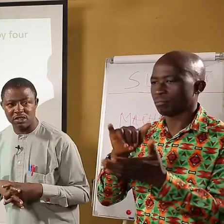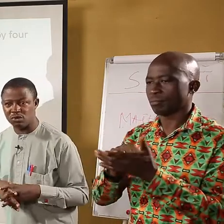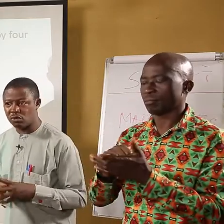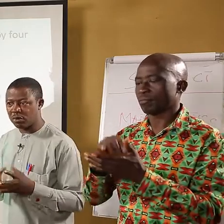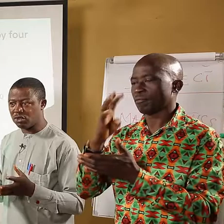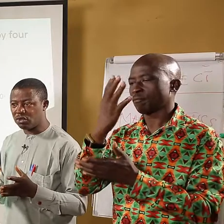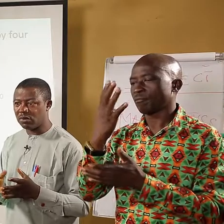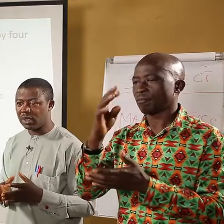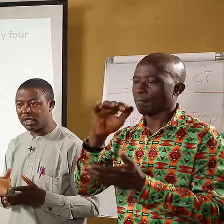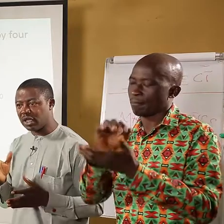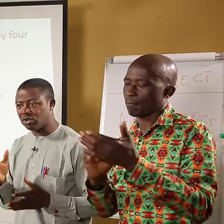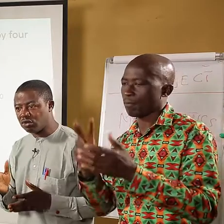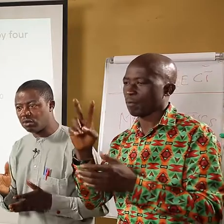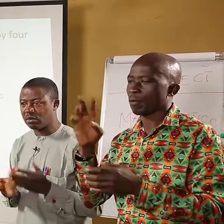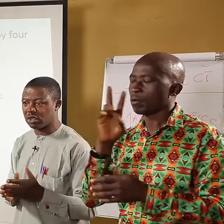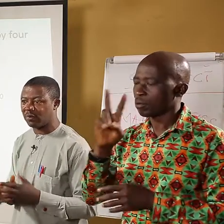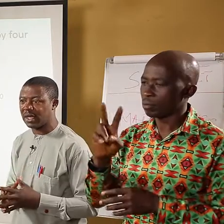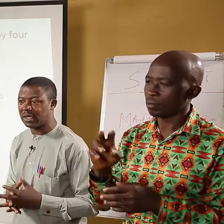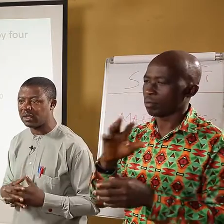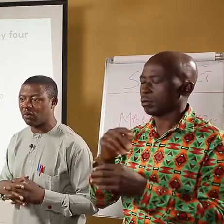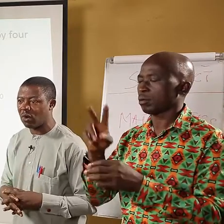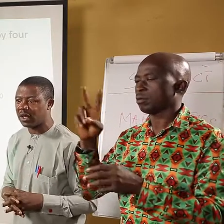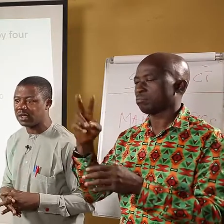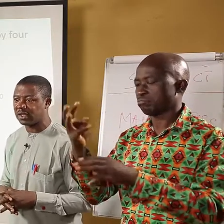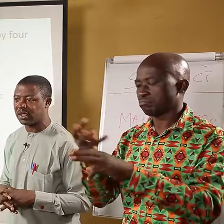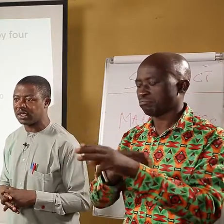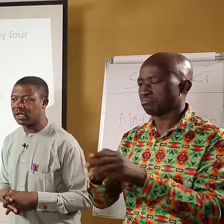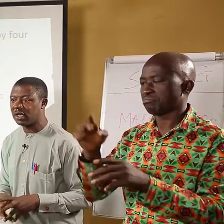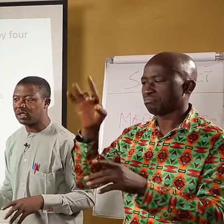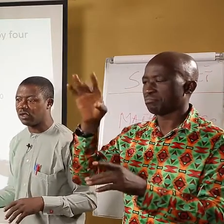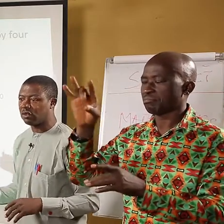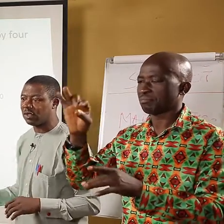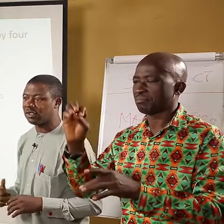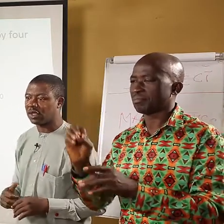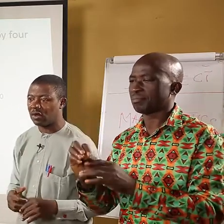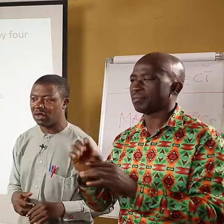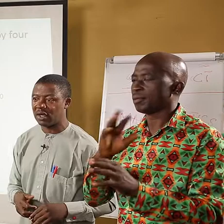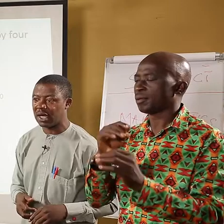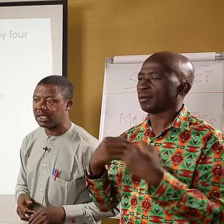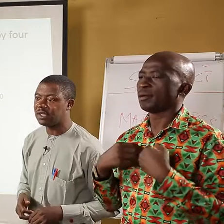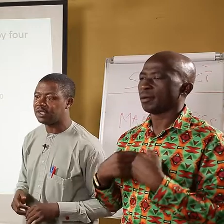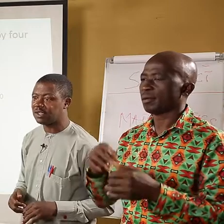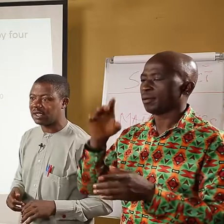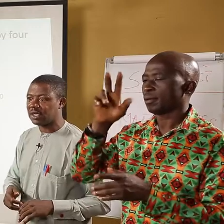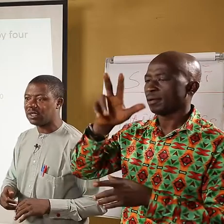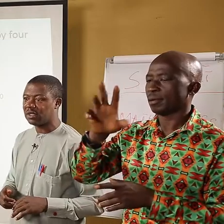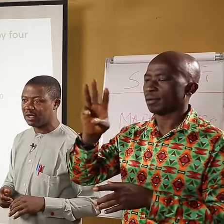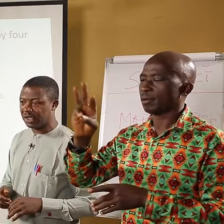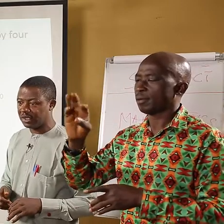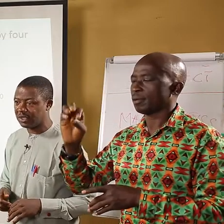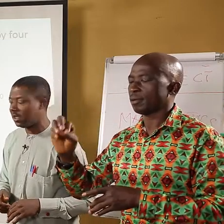4 minus 2 will be 2, and then 2 multiplying 180 degrees, the result is